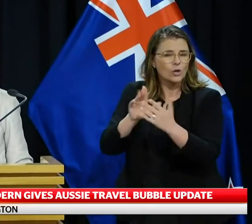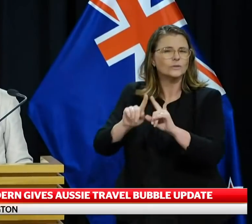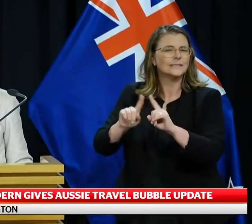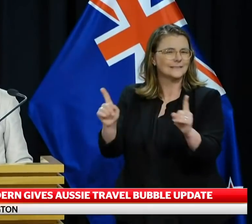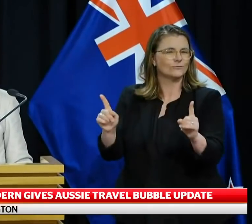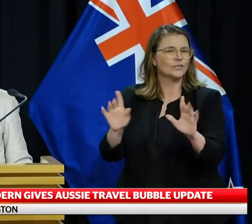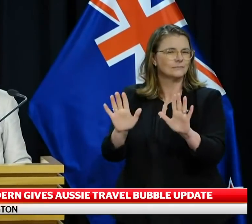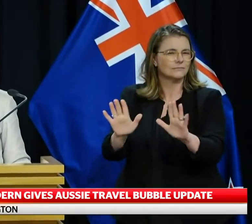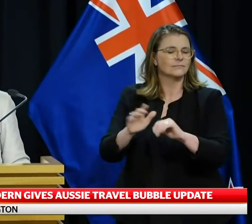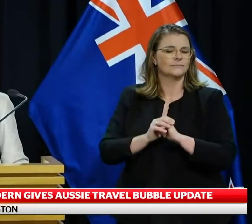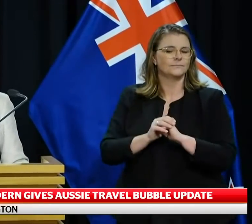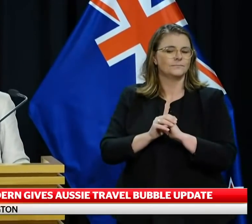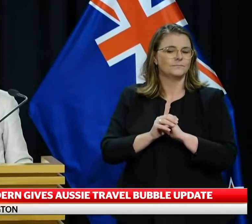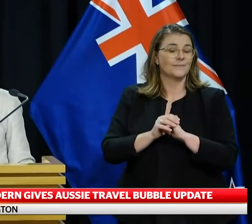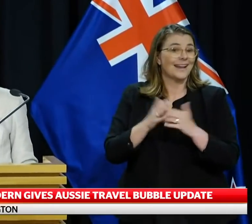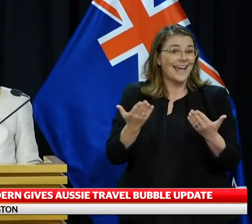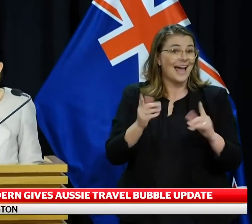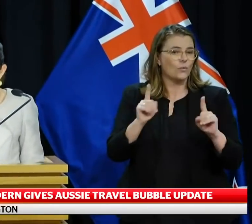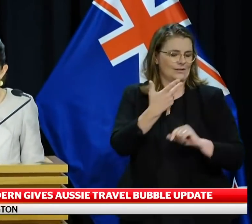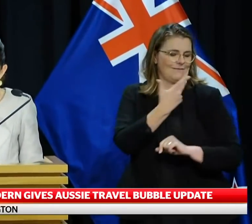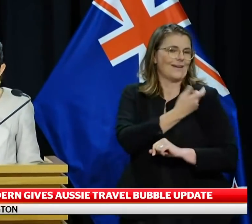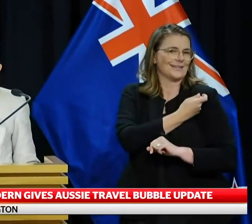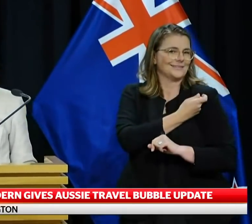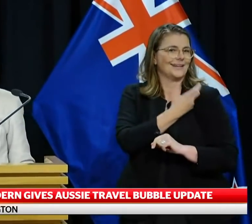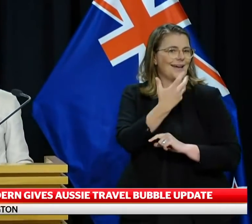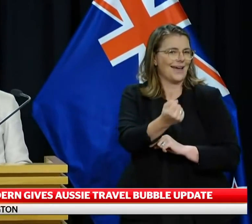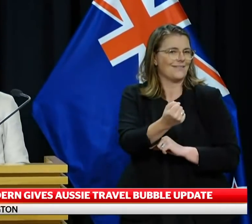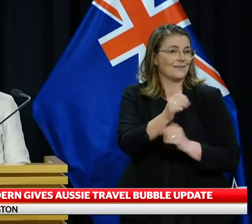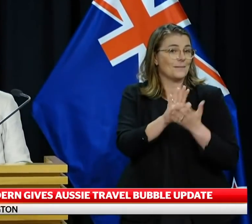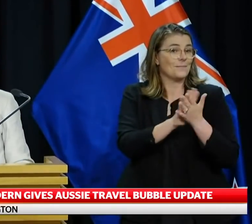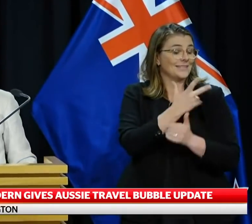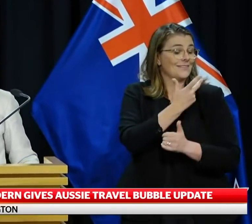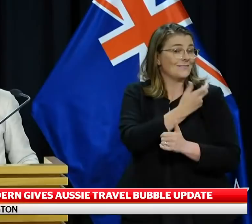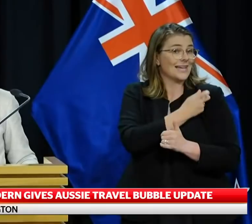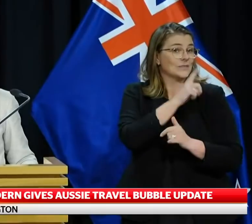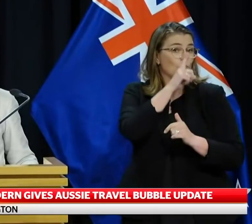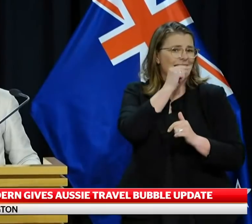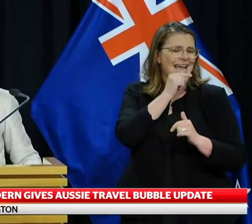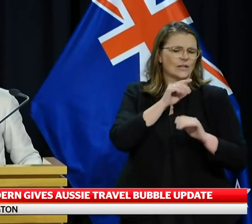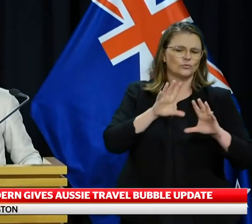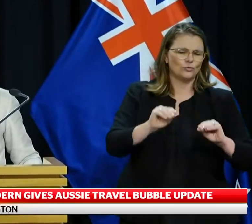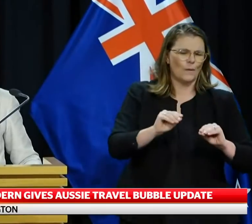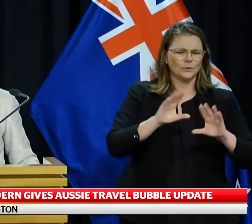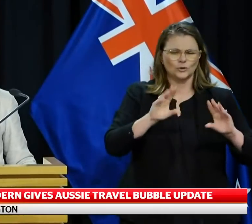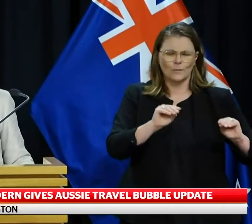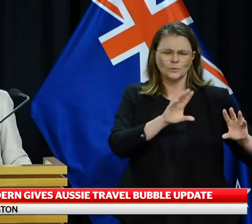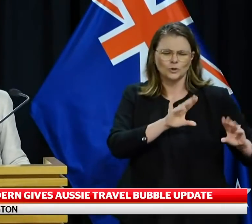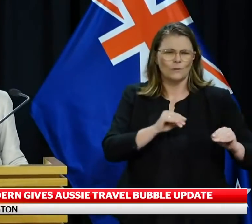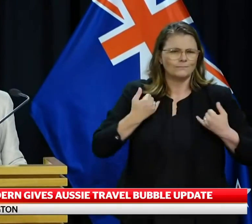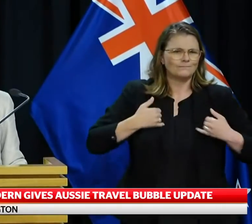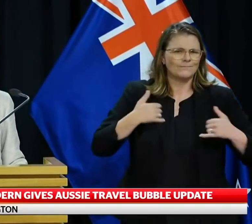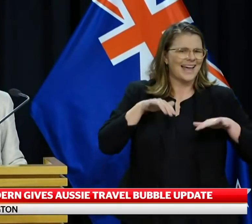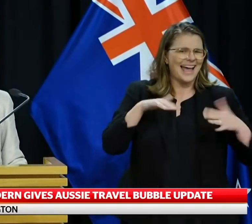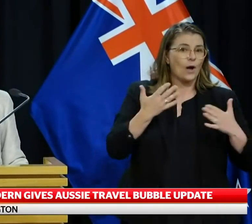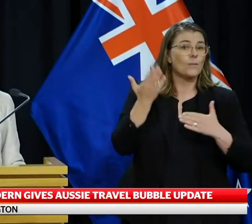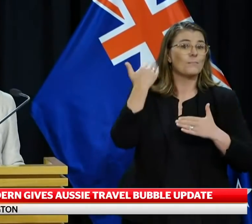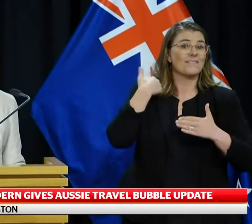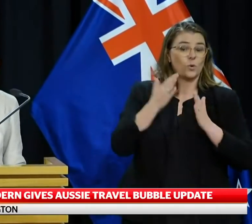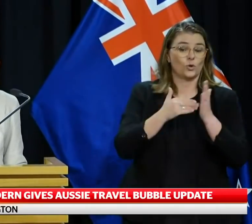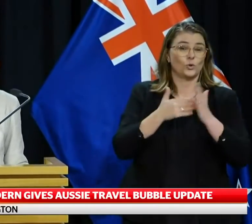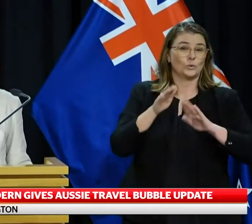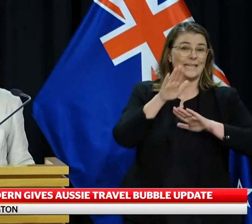shifting. The vaccine is allowing us to move our COVID defences away from what has essentially been